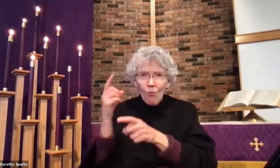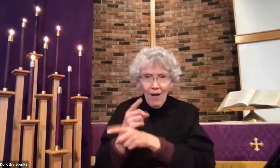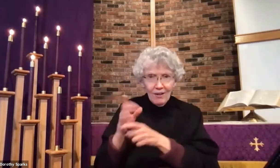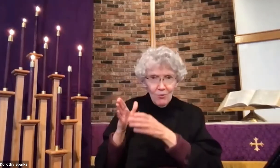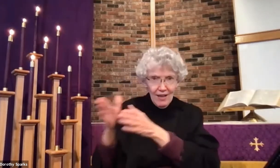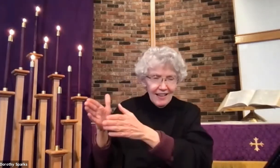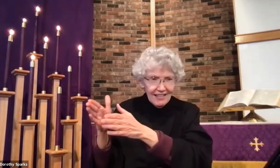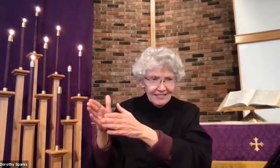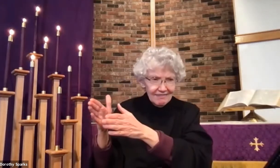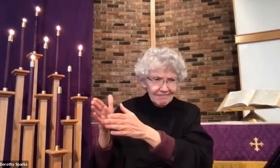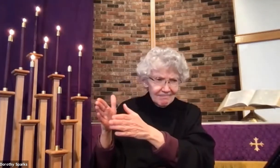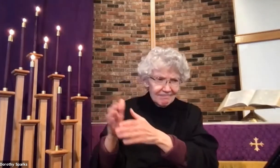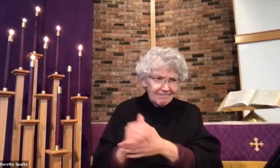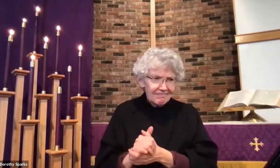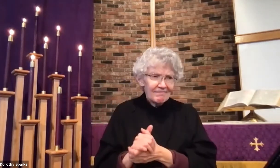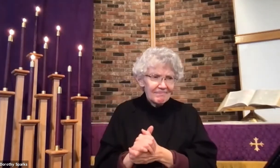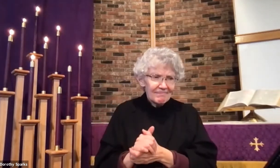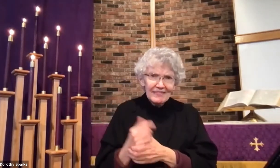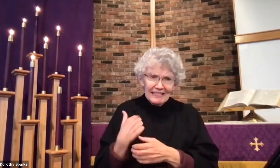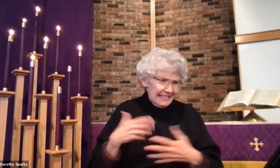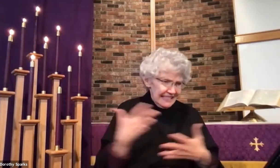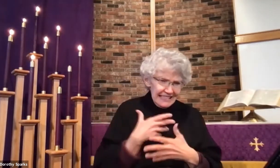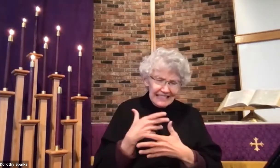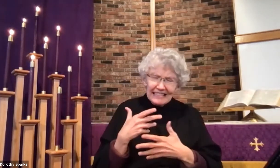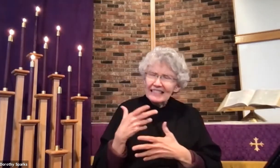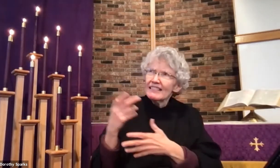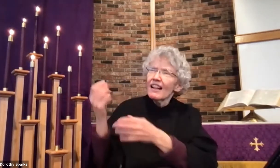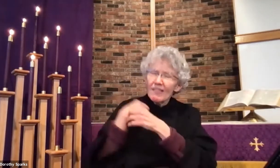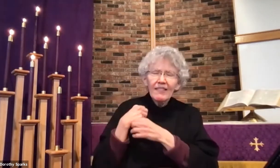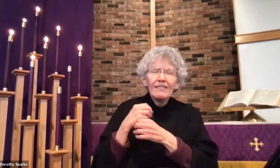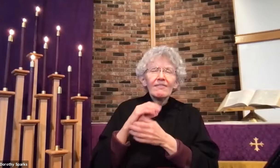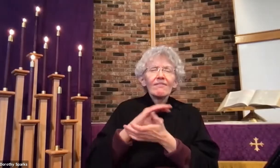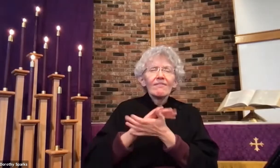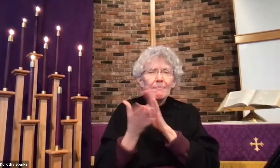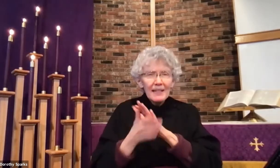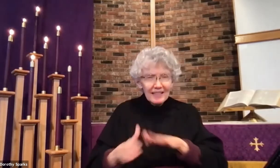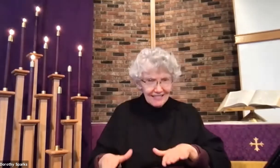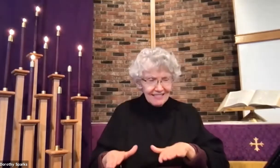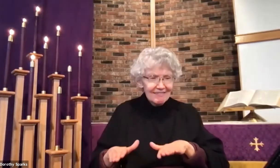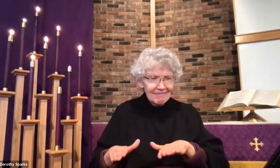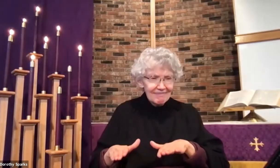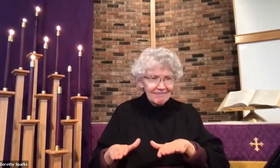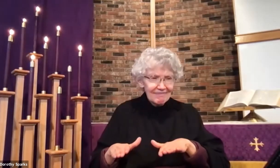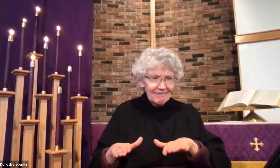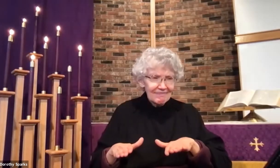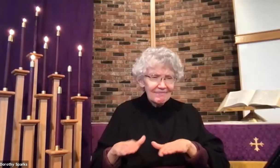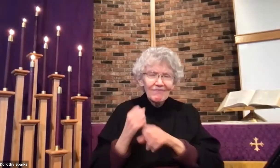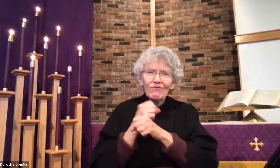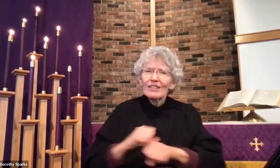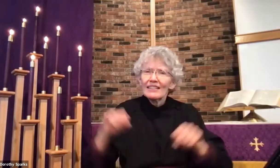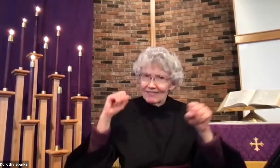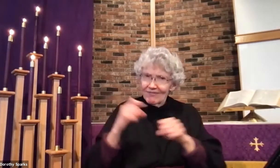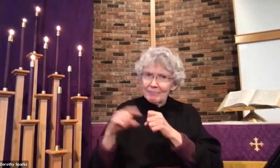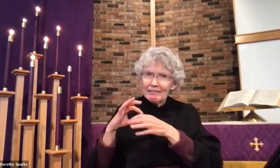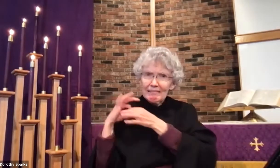make the wrong decisions, and God guides us back to the right decisions. God